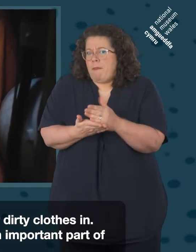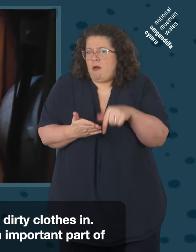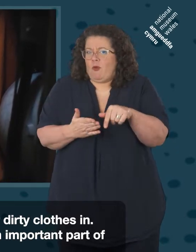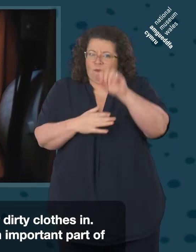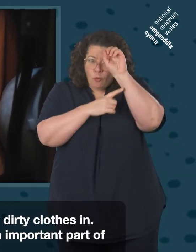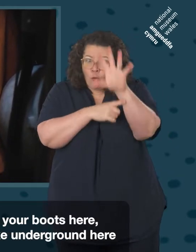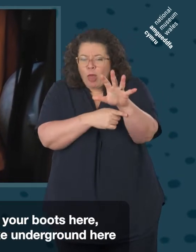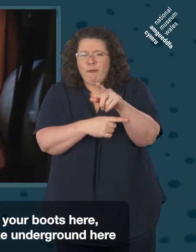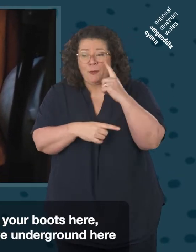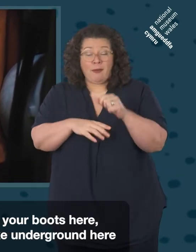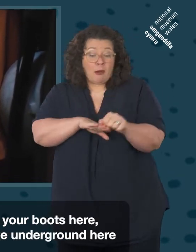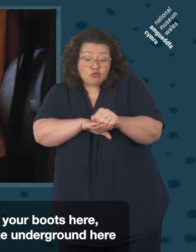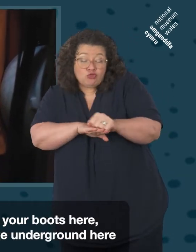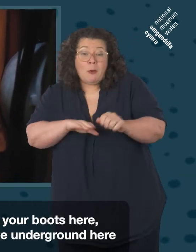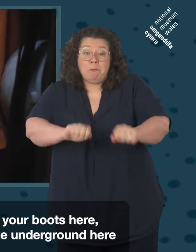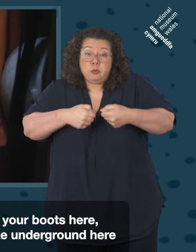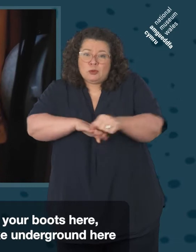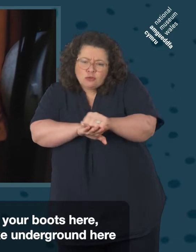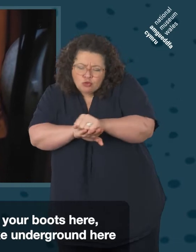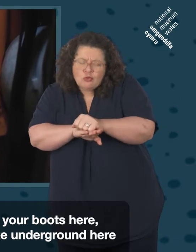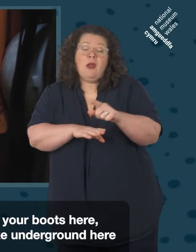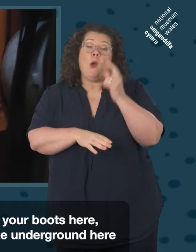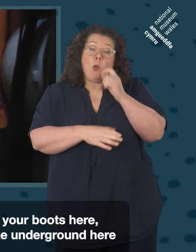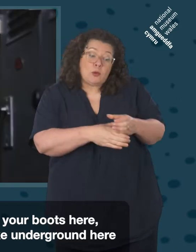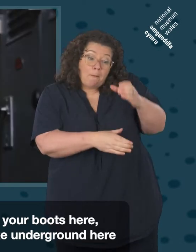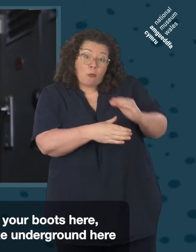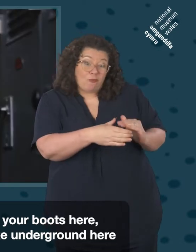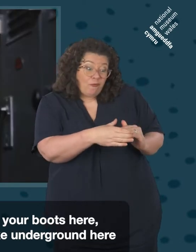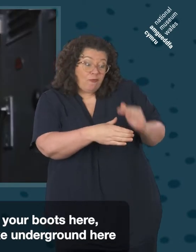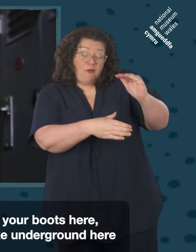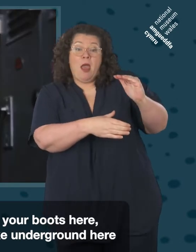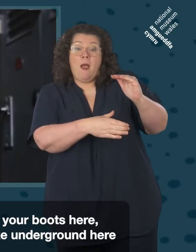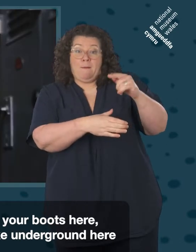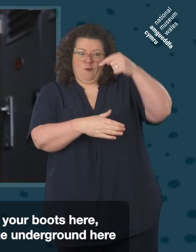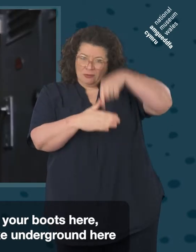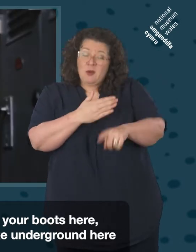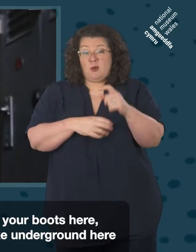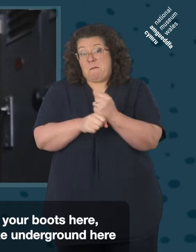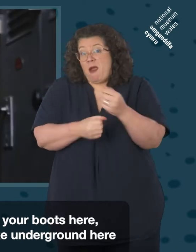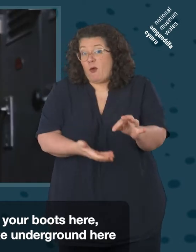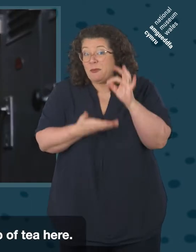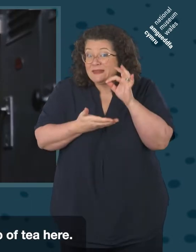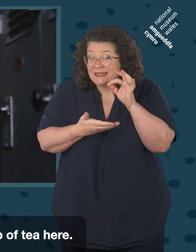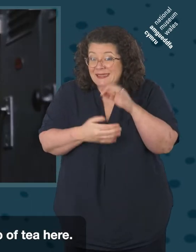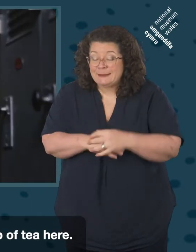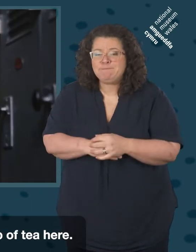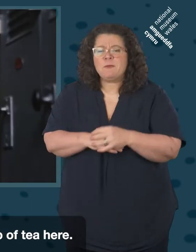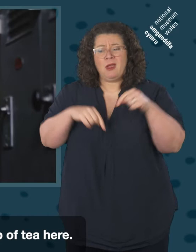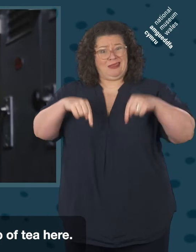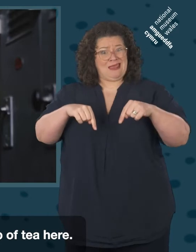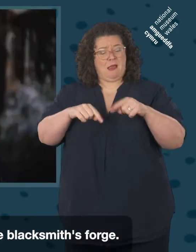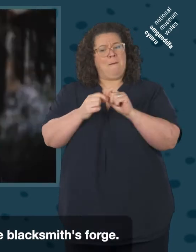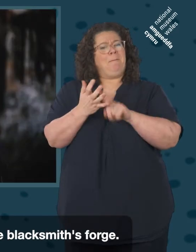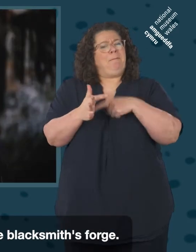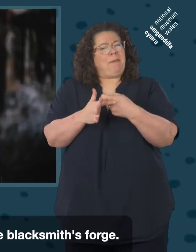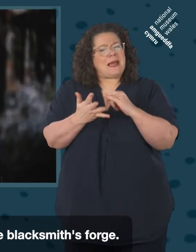quite an important part of the colony. You can grease your boots here, you fill your water bottle to take underground here, and you can have a cup of tea